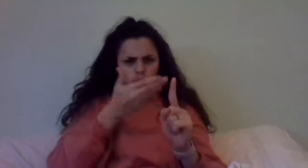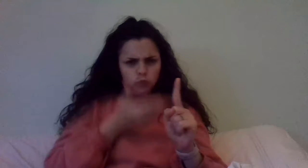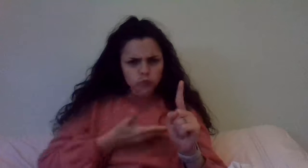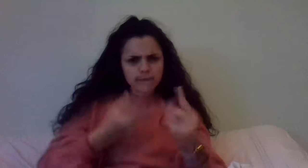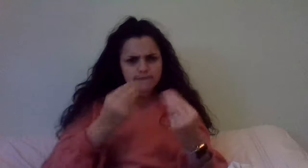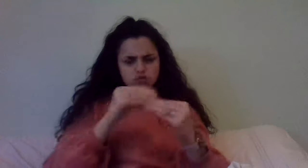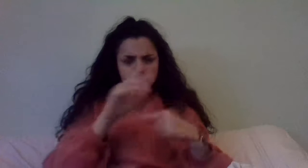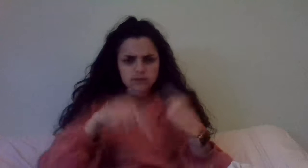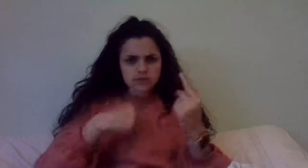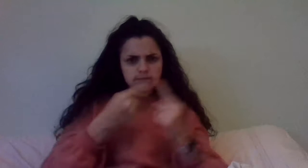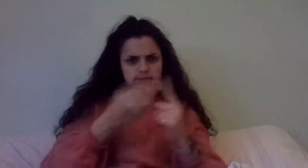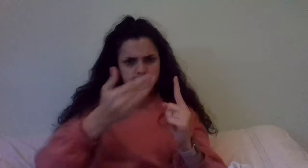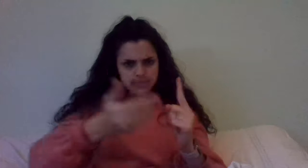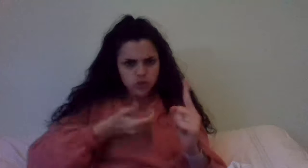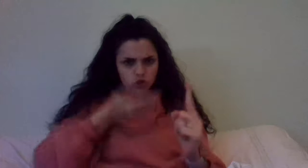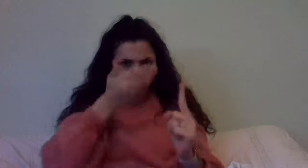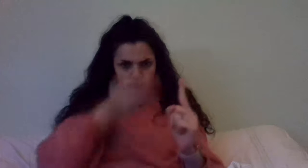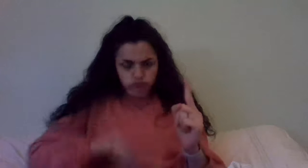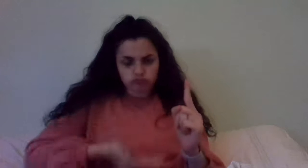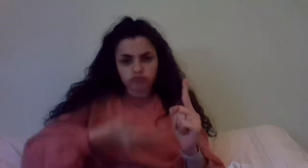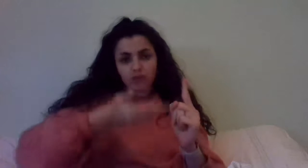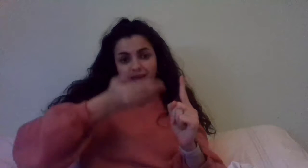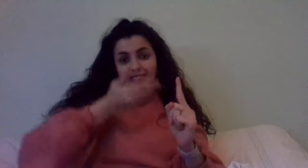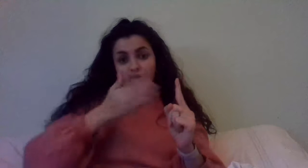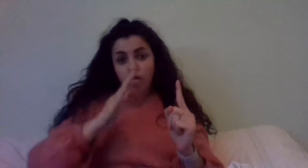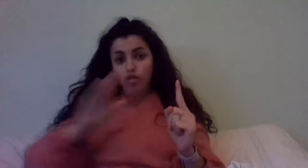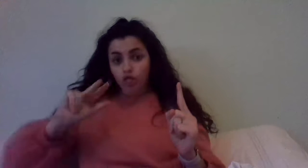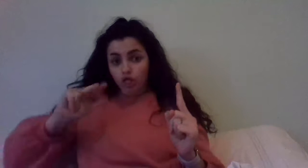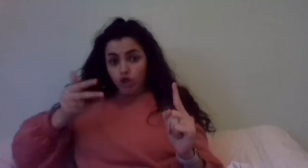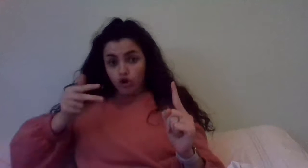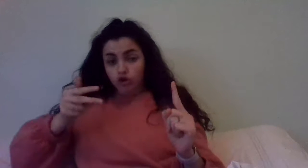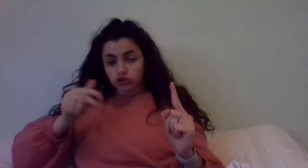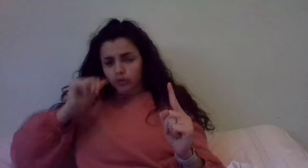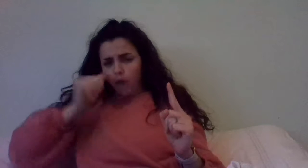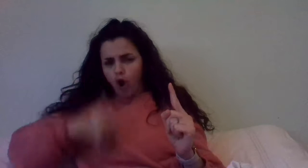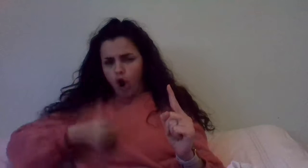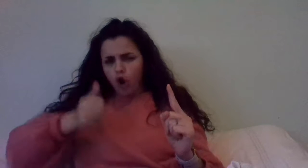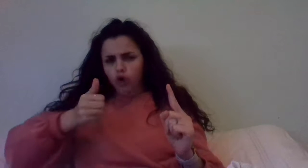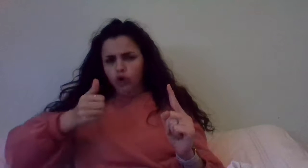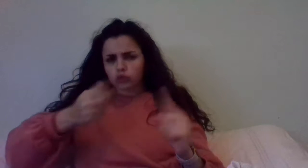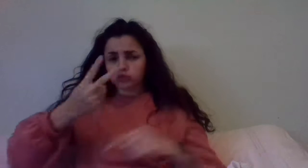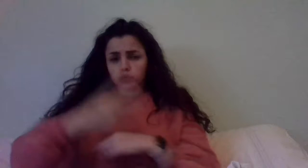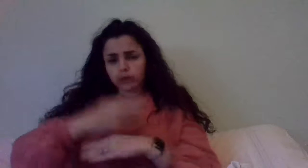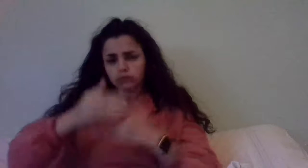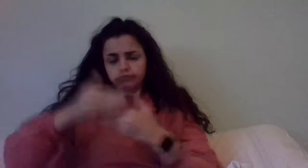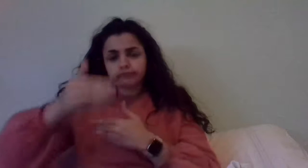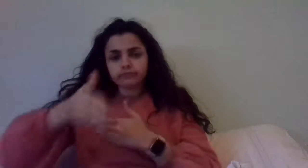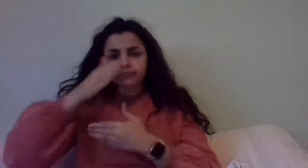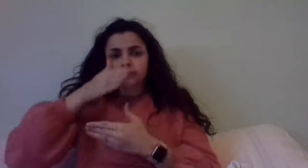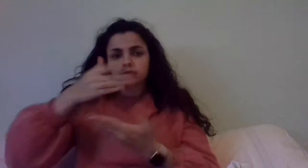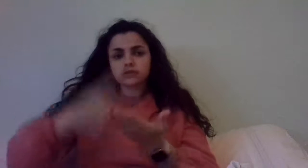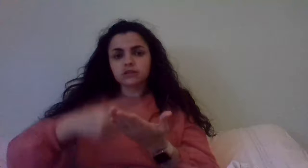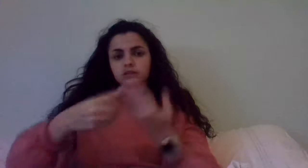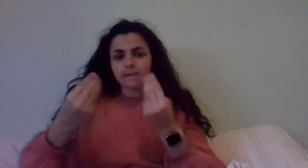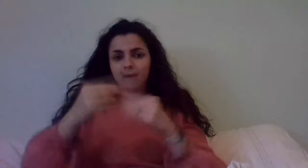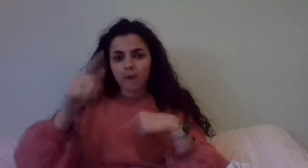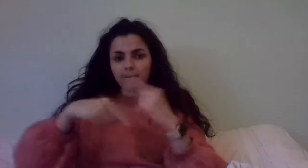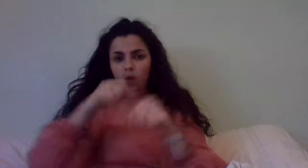I'll start with the works themselves. But if you go on your PowerPoint presentation to slide number 2, this